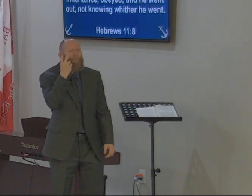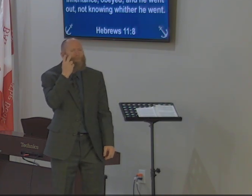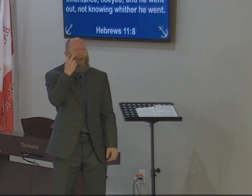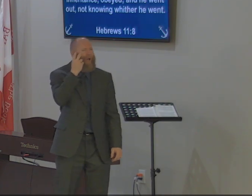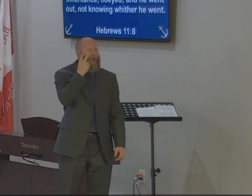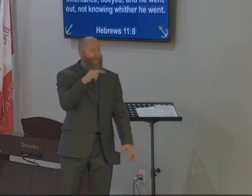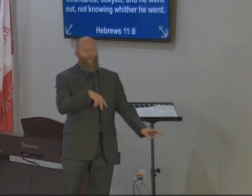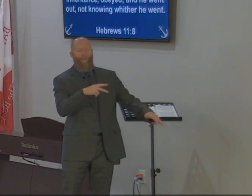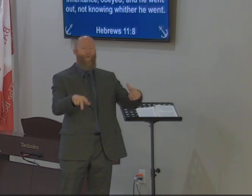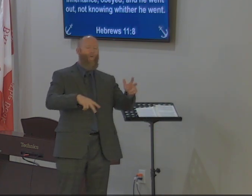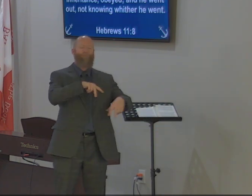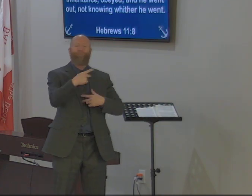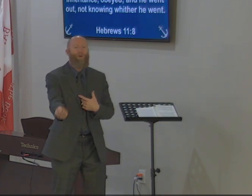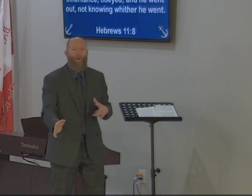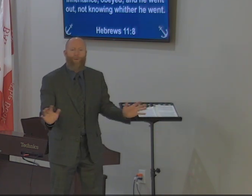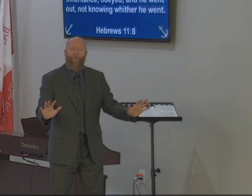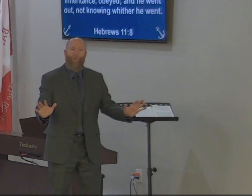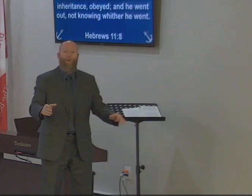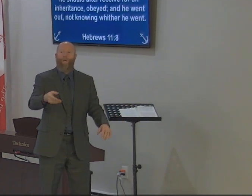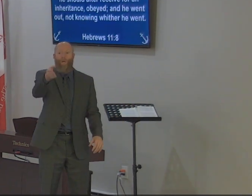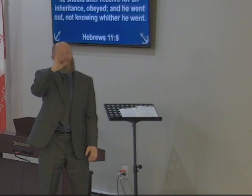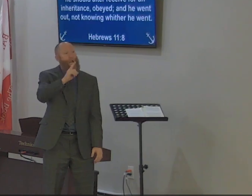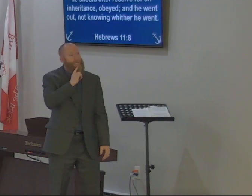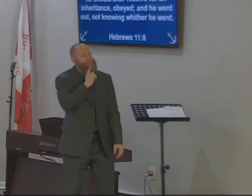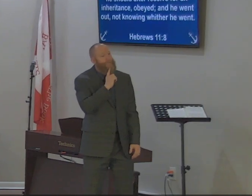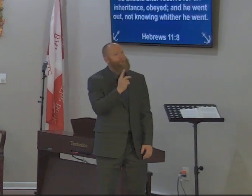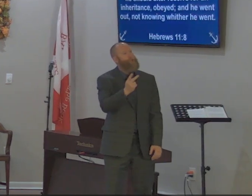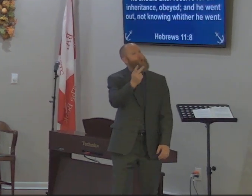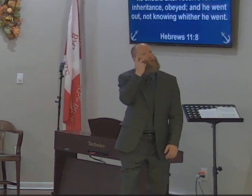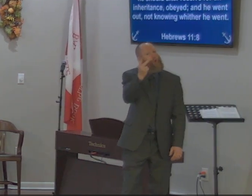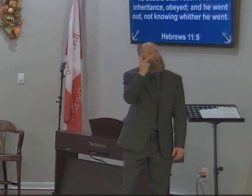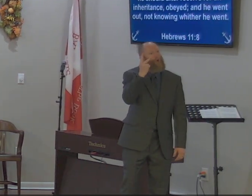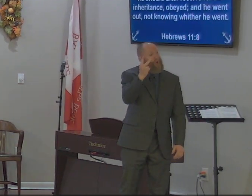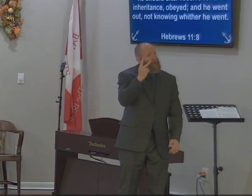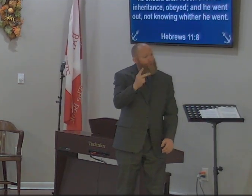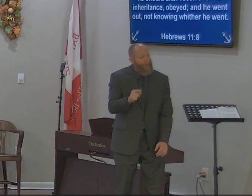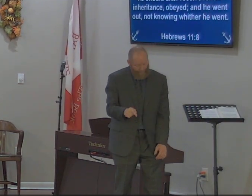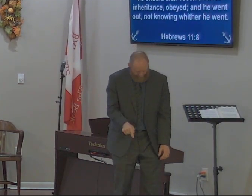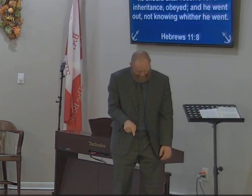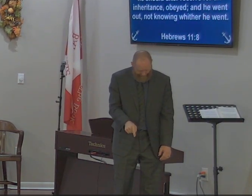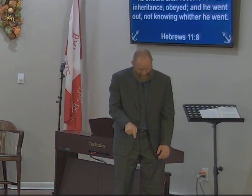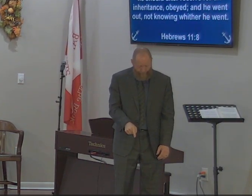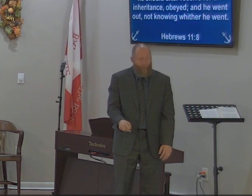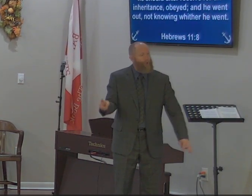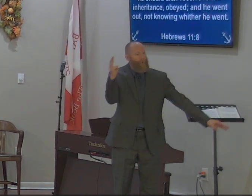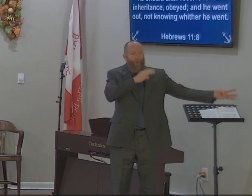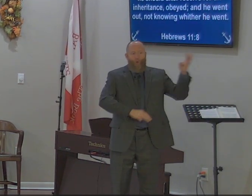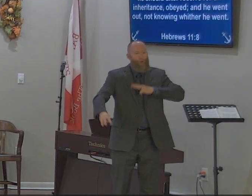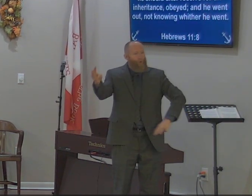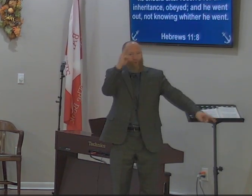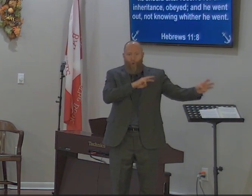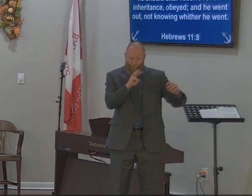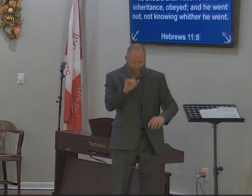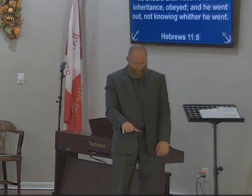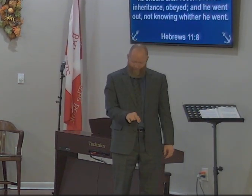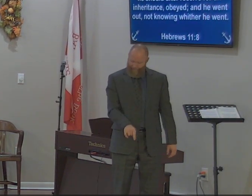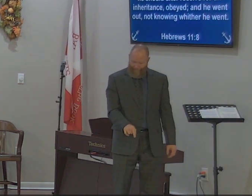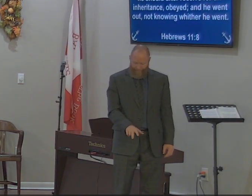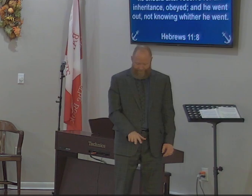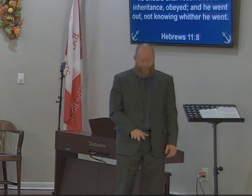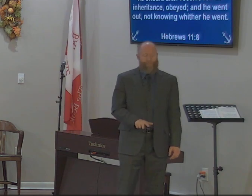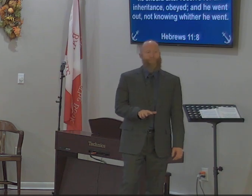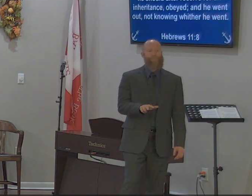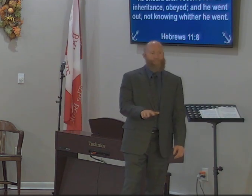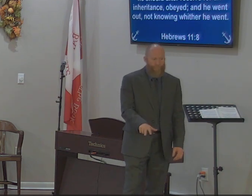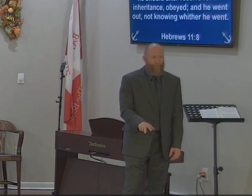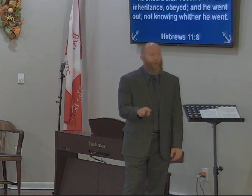No. No, God says, hey, look, right there. Don't worry about down there. Look right there. That's where I